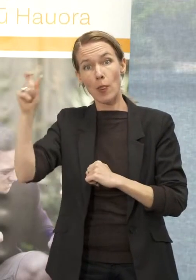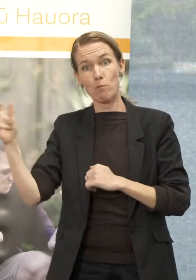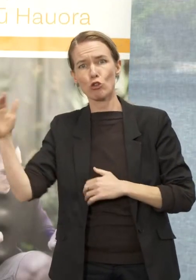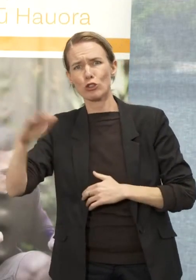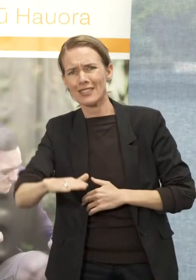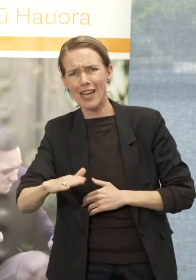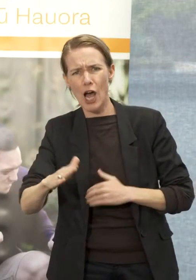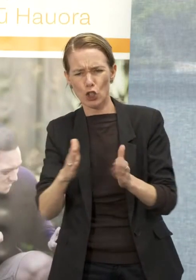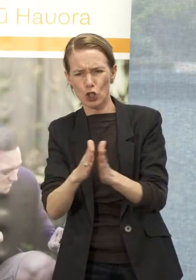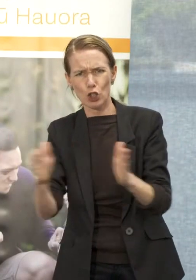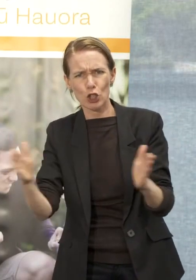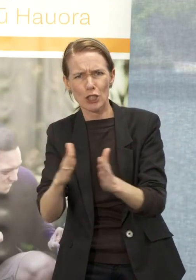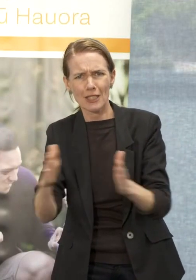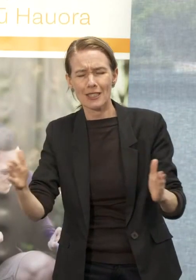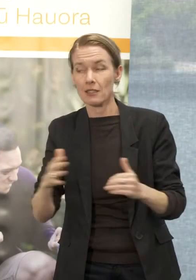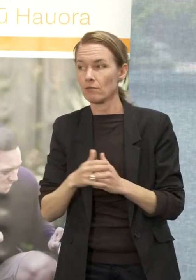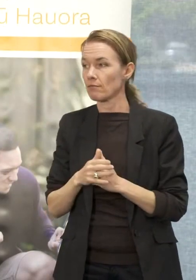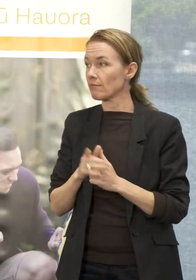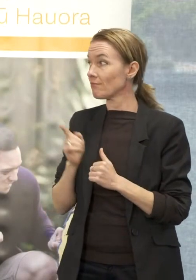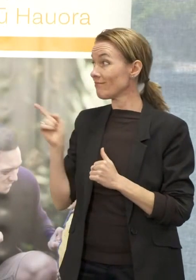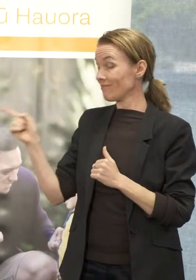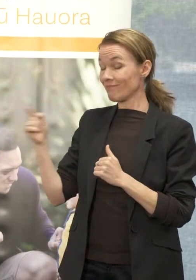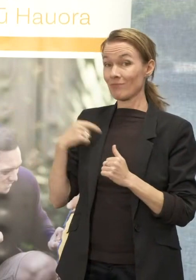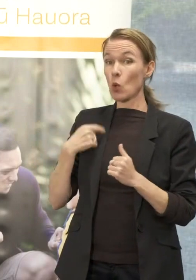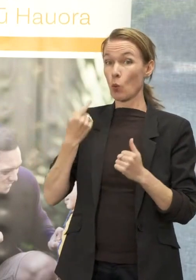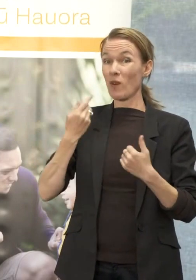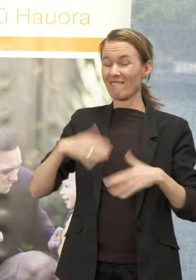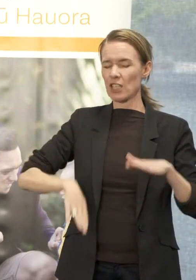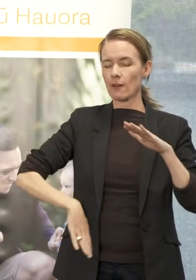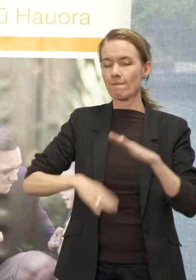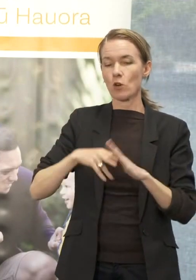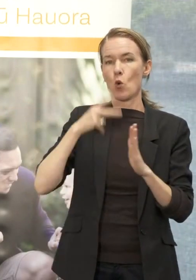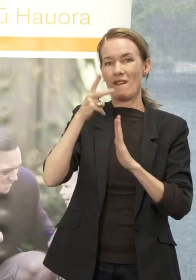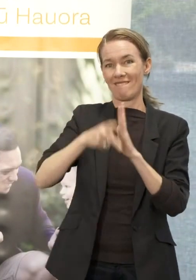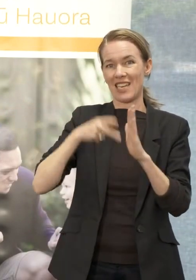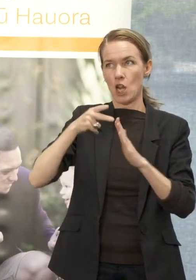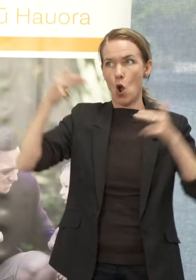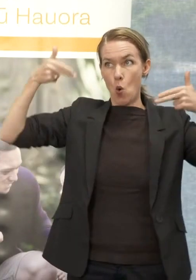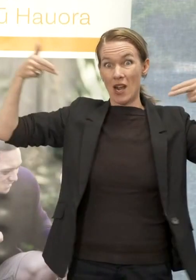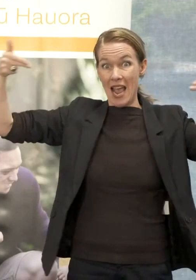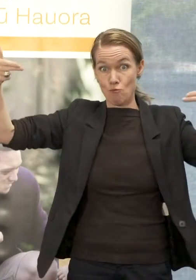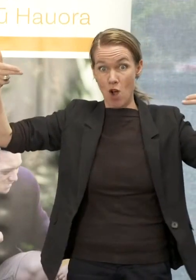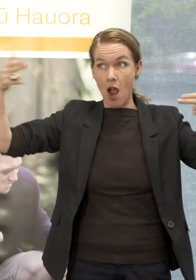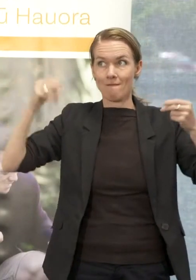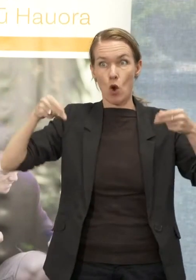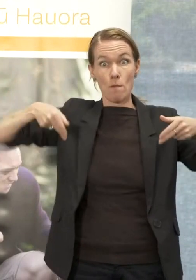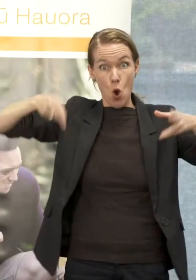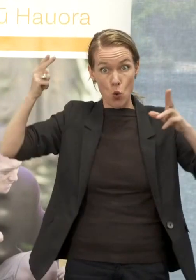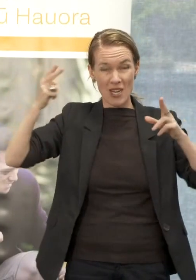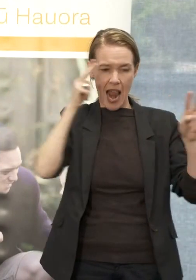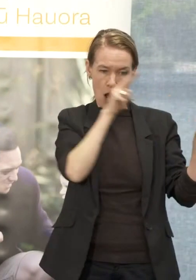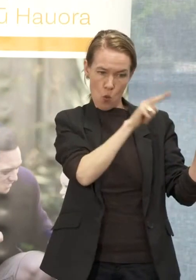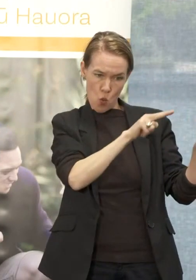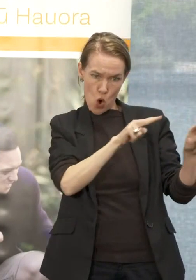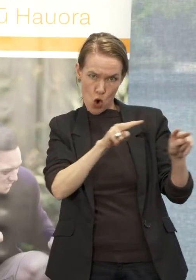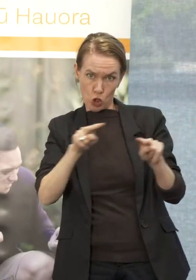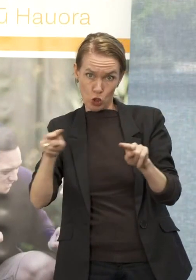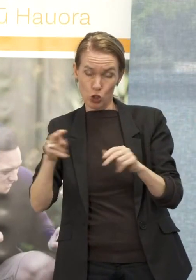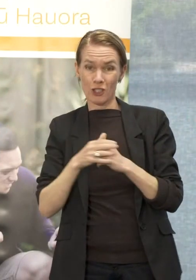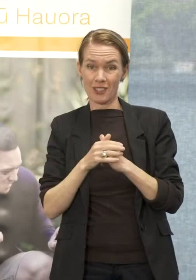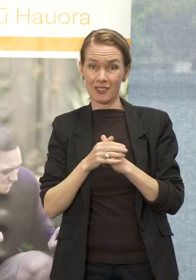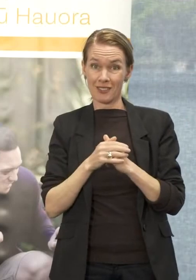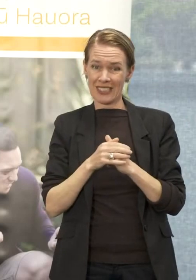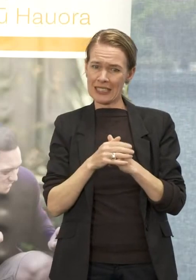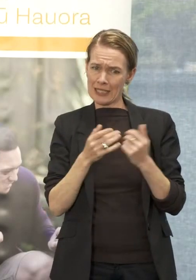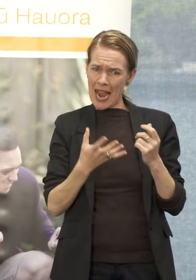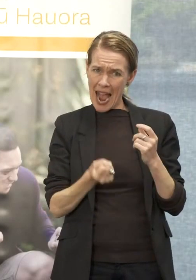The CCTV footage has been reviewed for that whole period. There are definitely periods during that